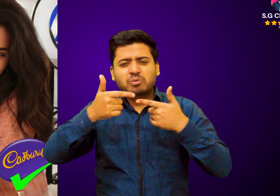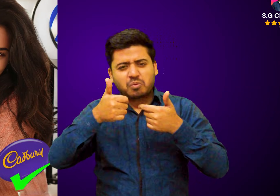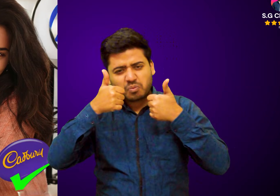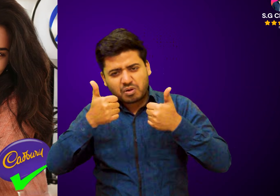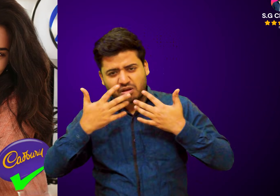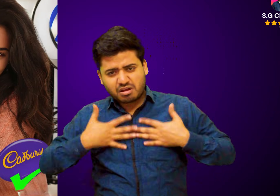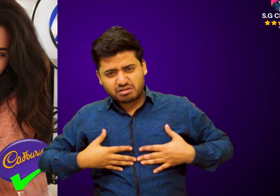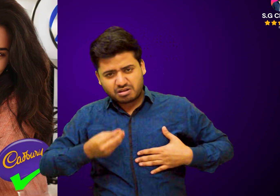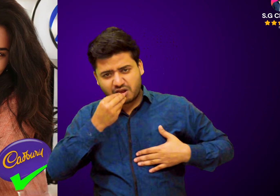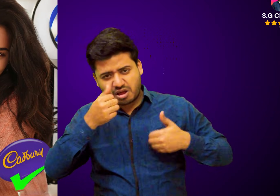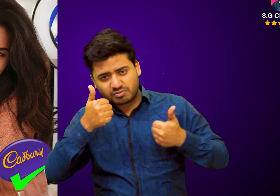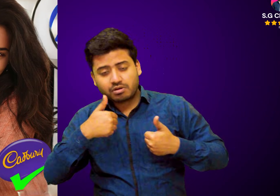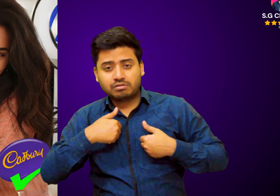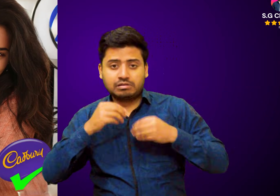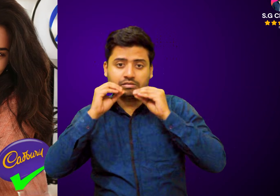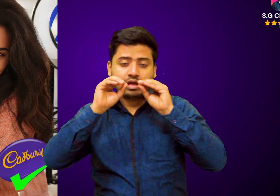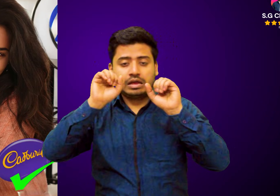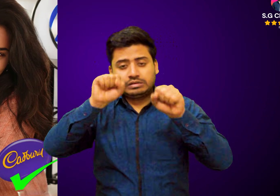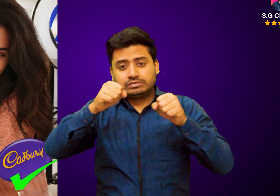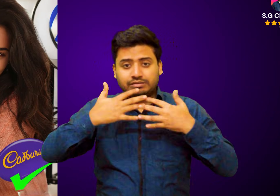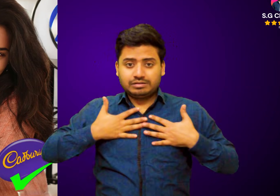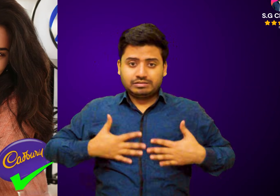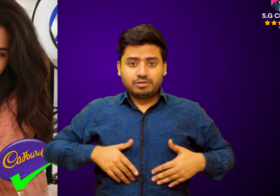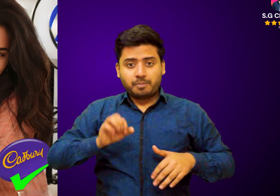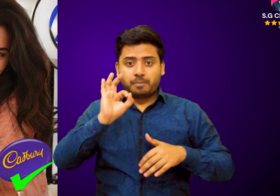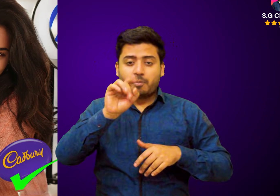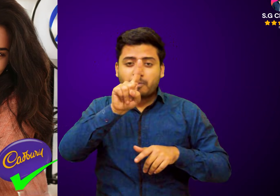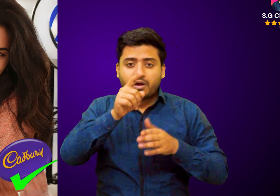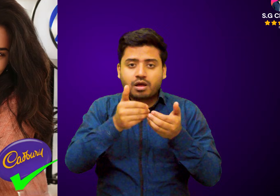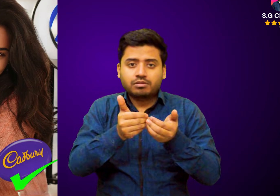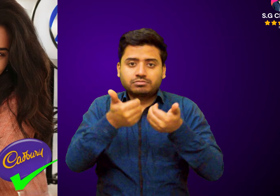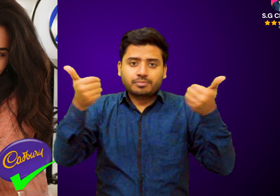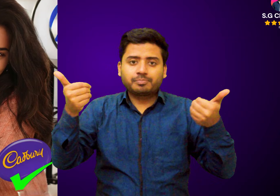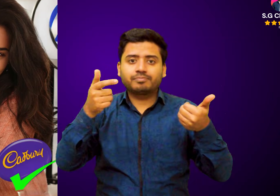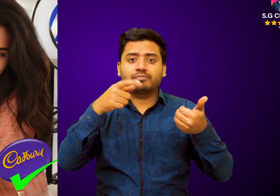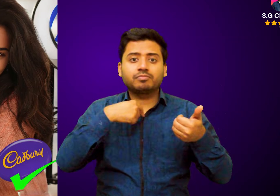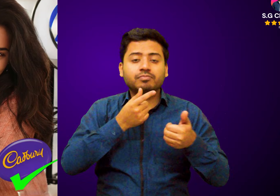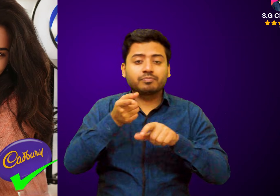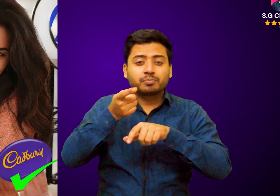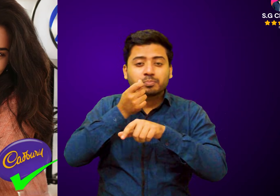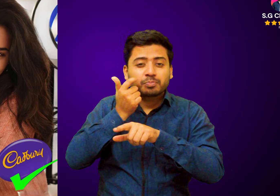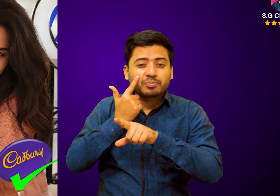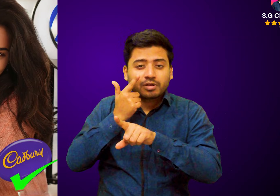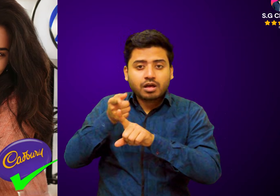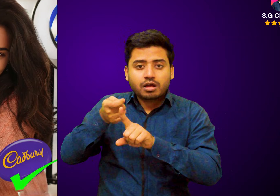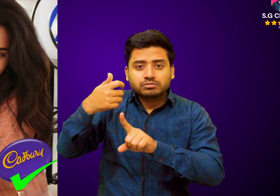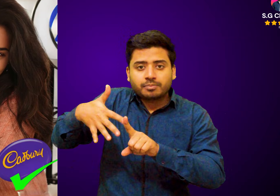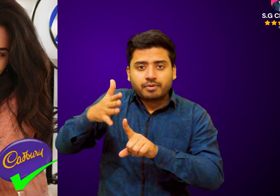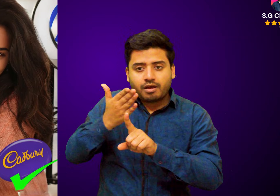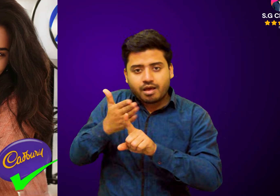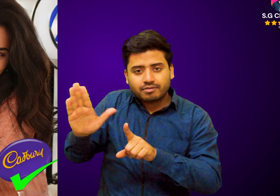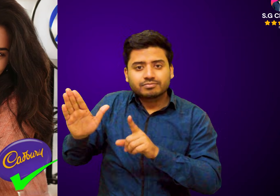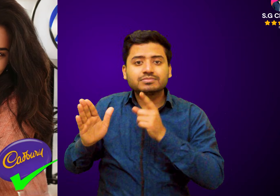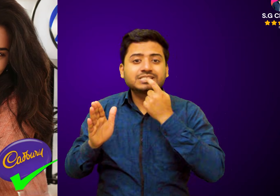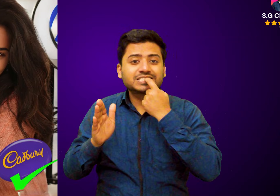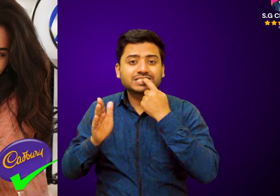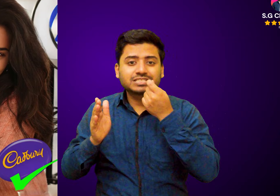cocoa solids, some regions up to 35% for specific labels. India only requires